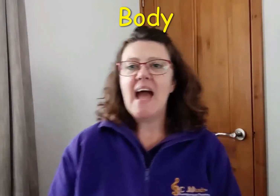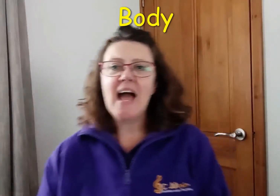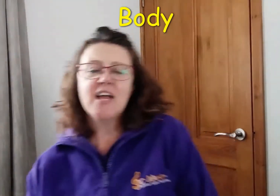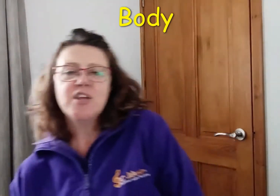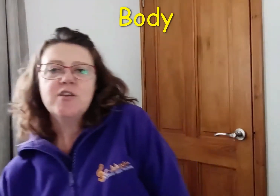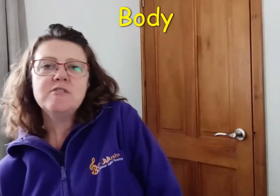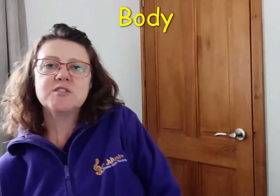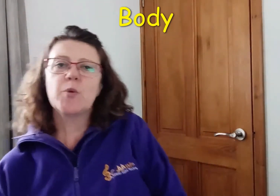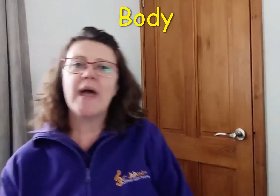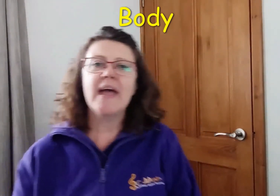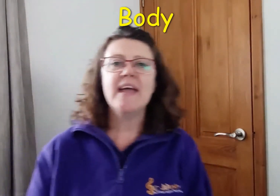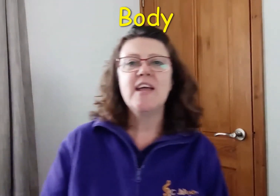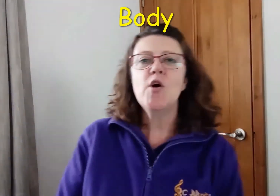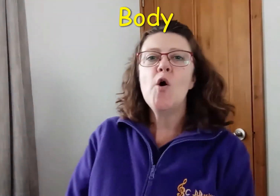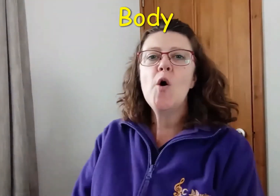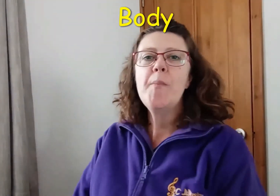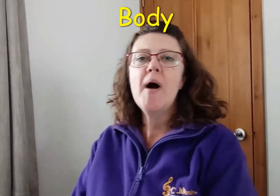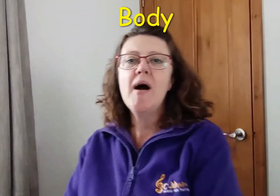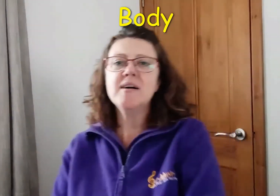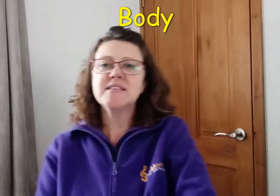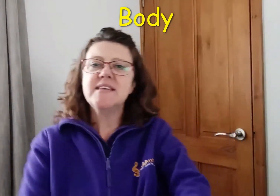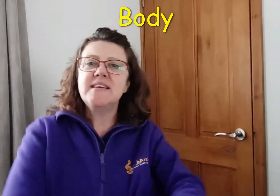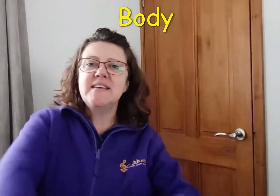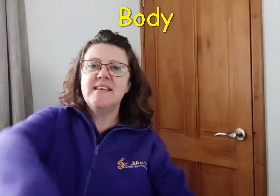Can you sway your body?